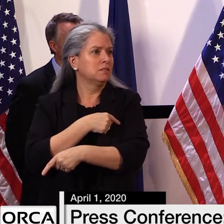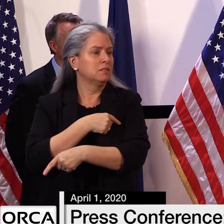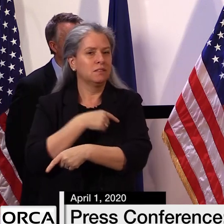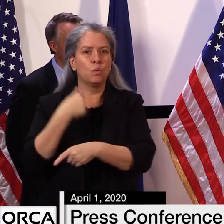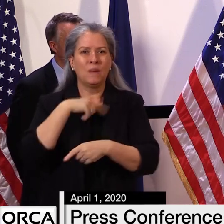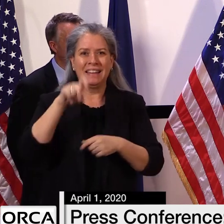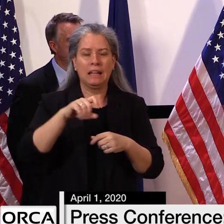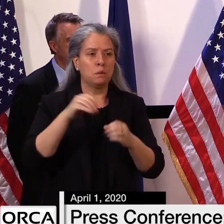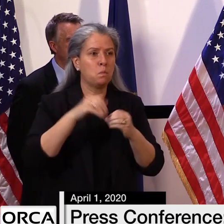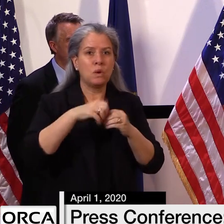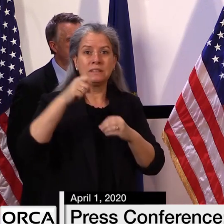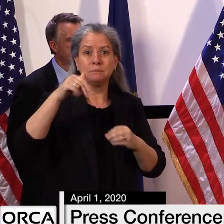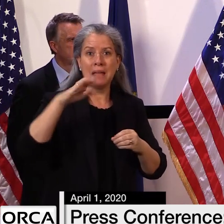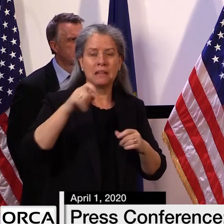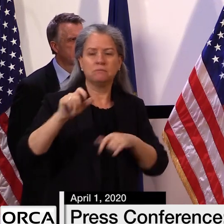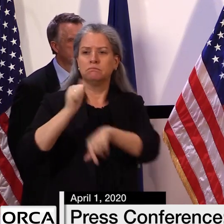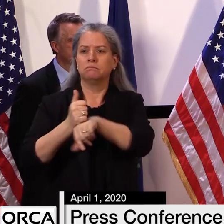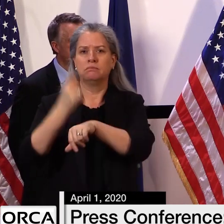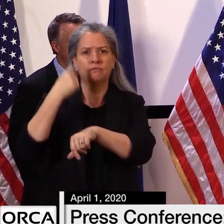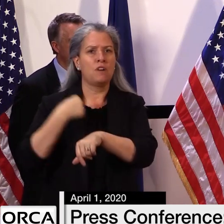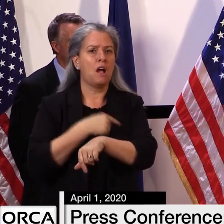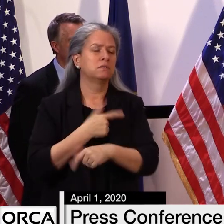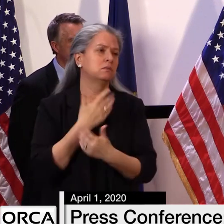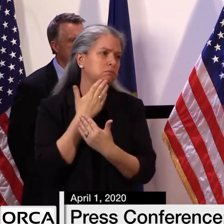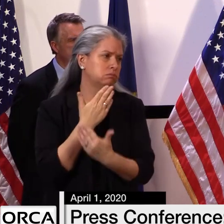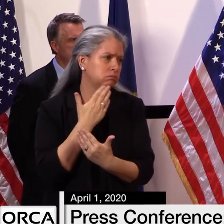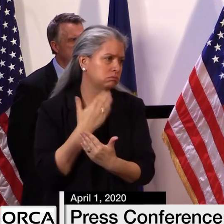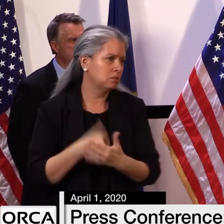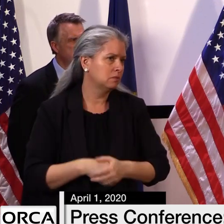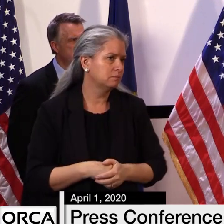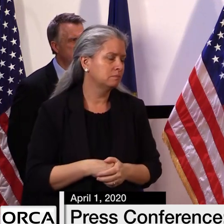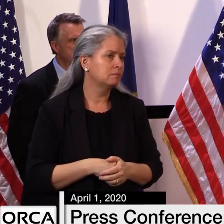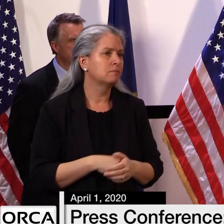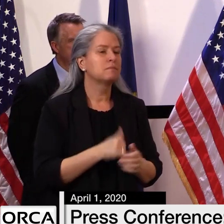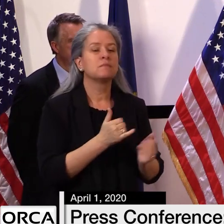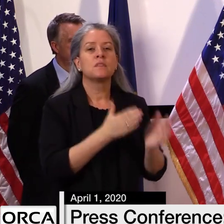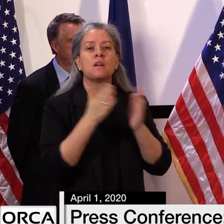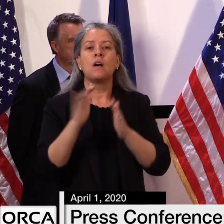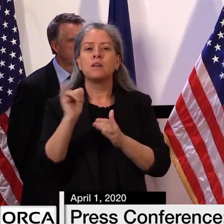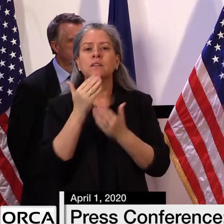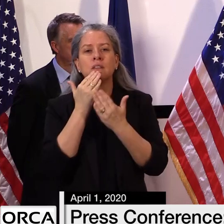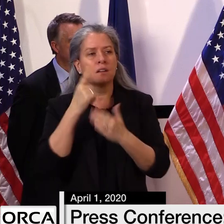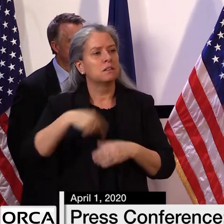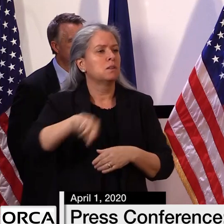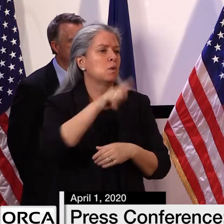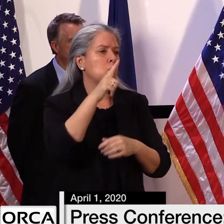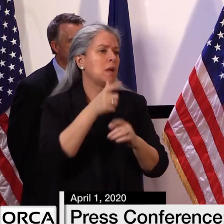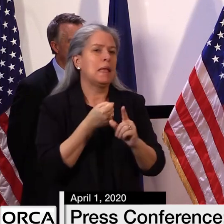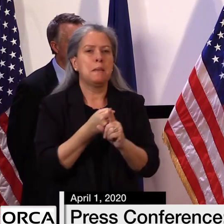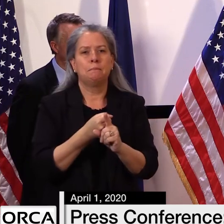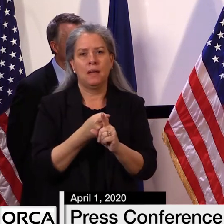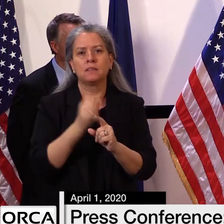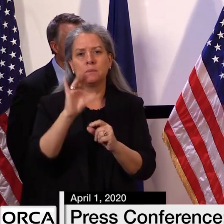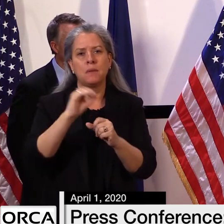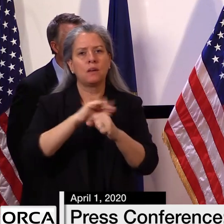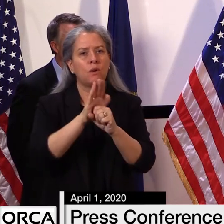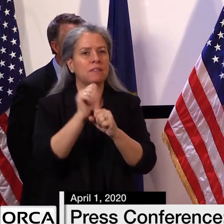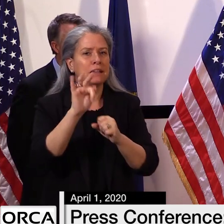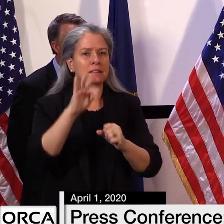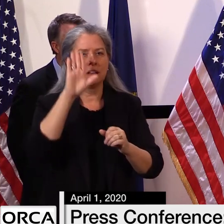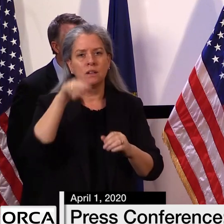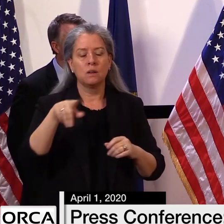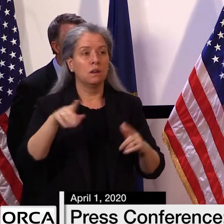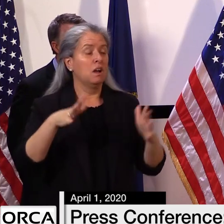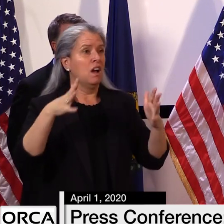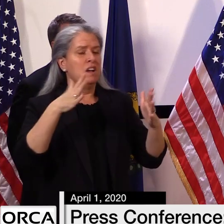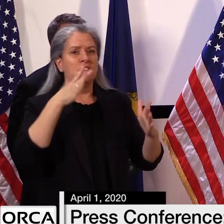basis. But also a special thank you to those who are impacted by COVID-19. I want to say thank you for your patience